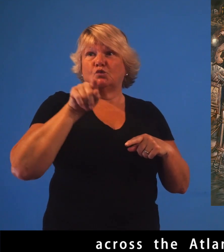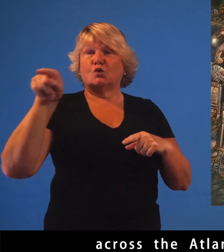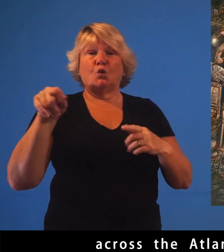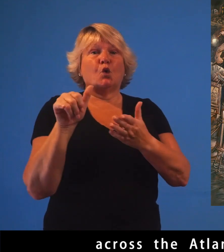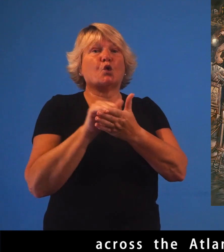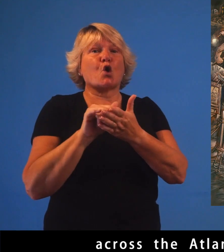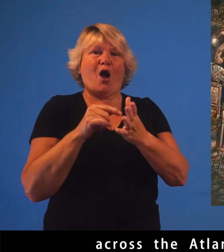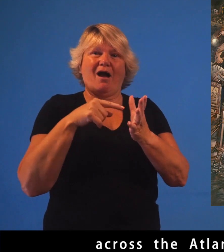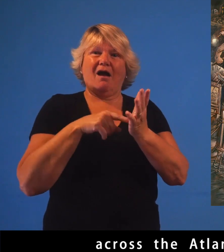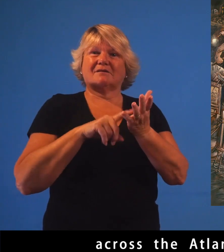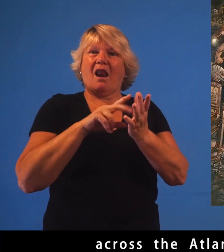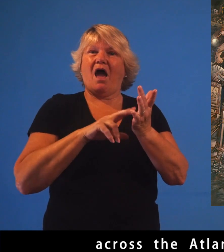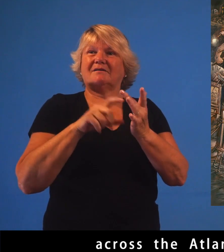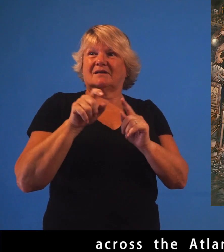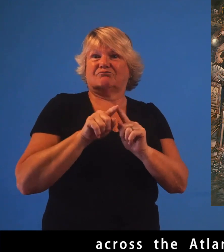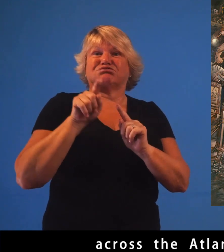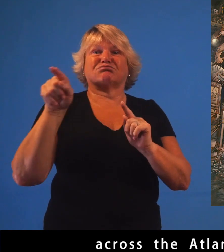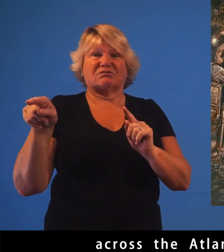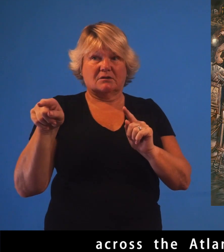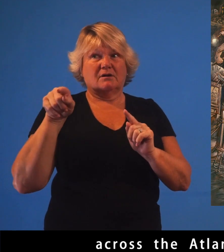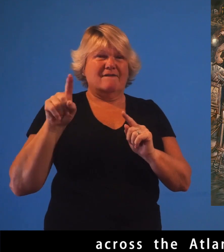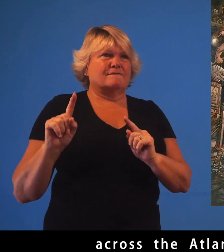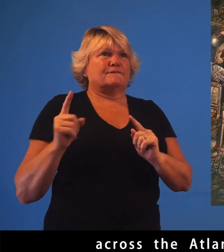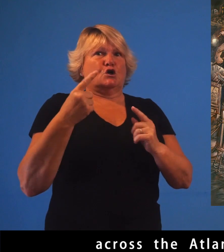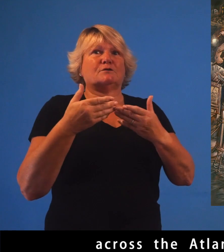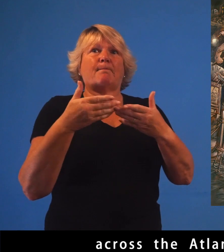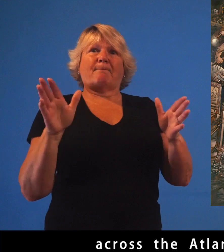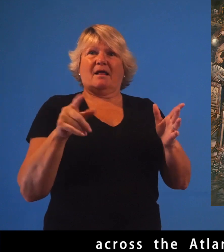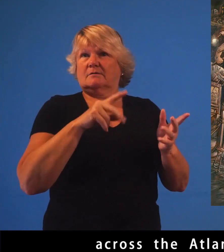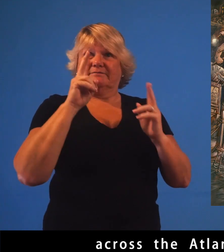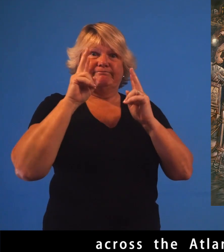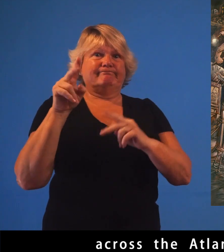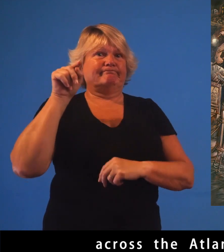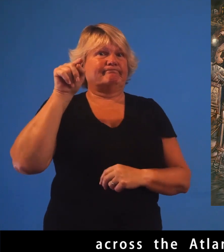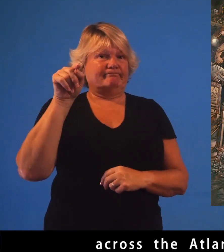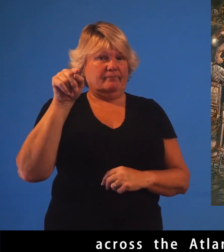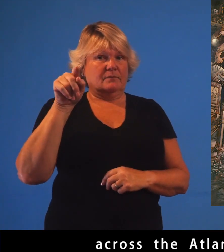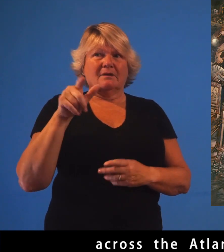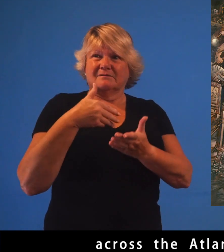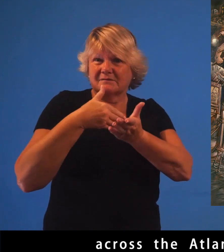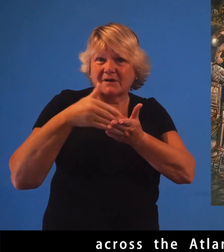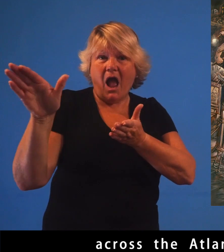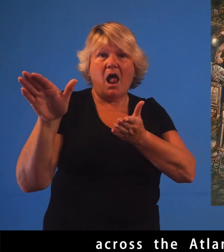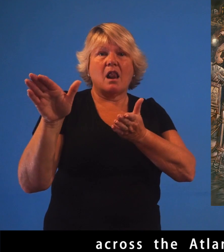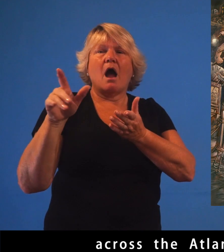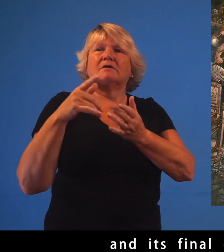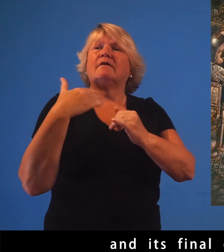Across the Atlantic to New York for its first public showing, the sale,